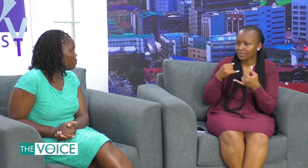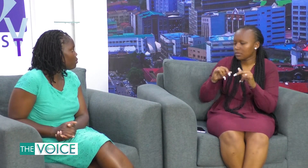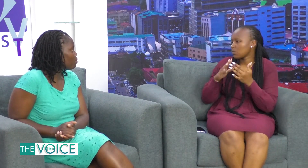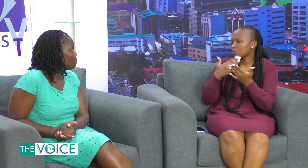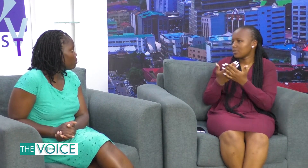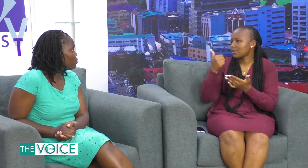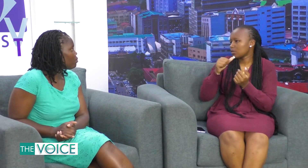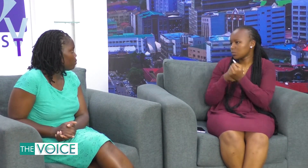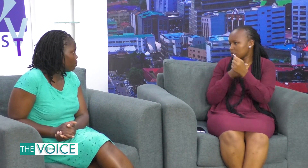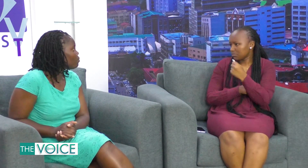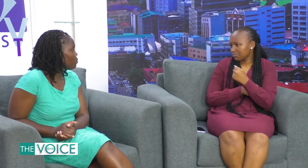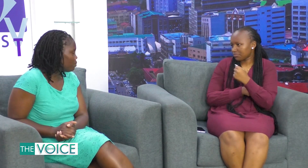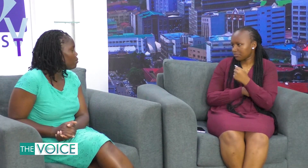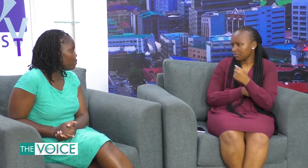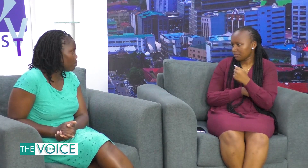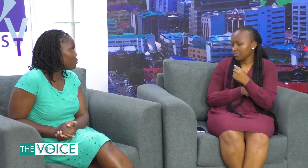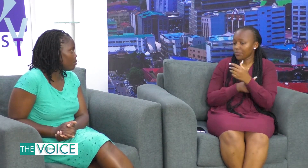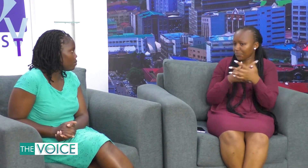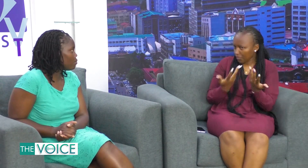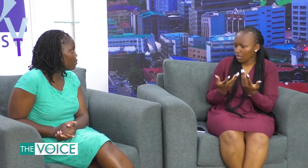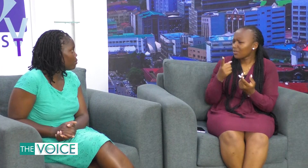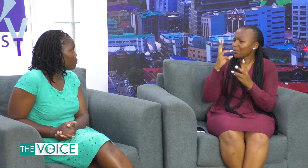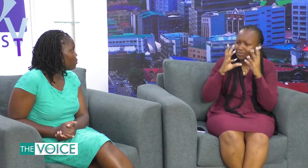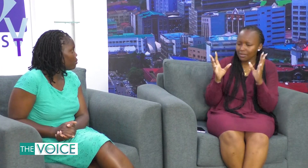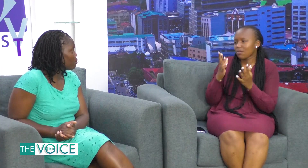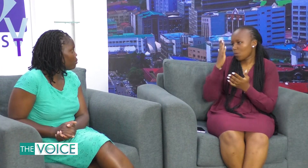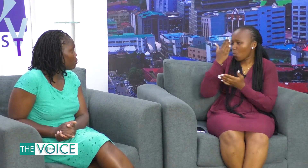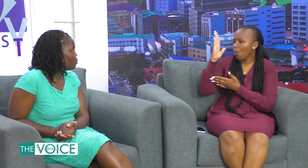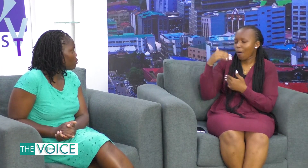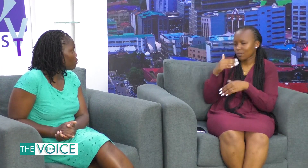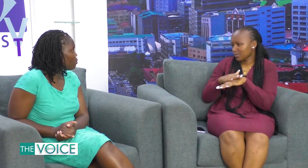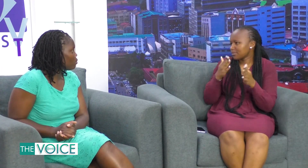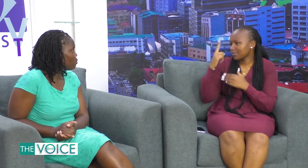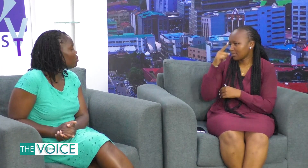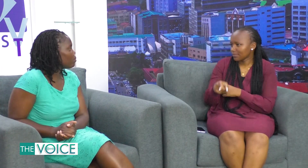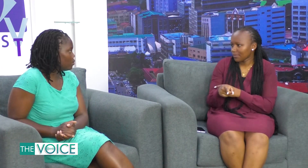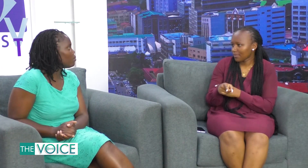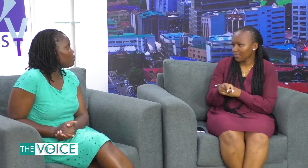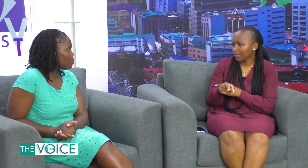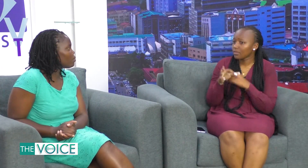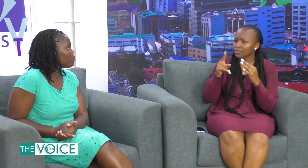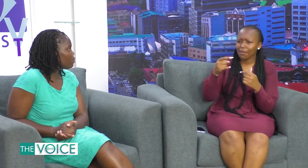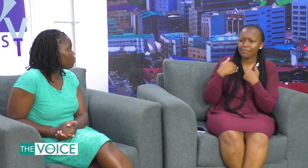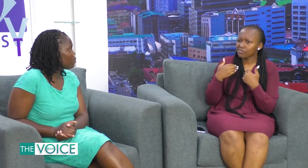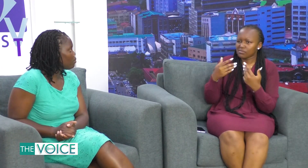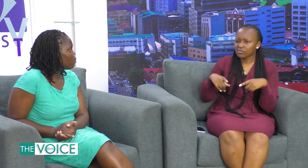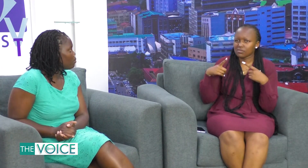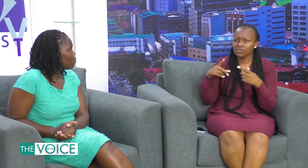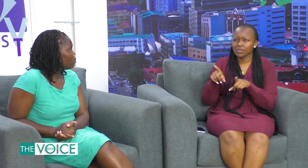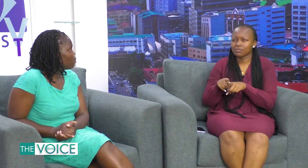had problems with school fees because I applied for sponsorship. So I just want to encourage